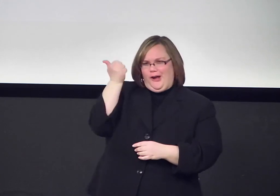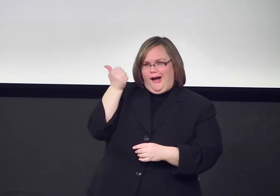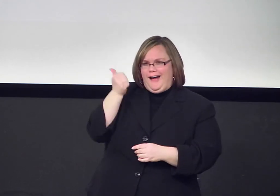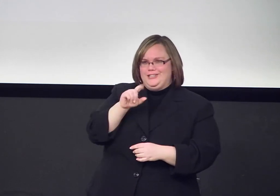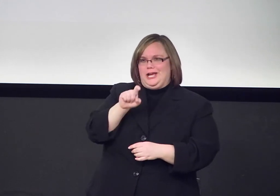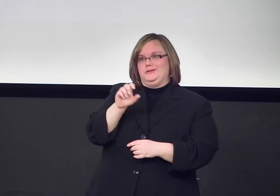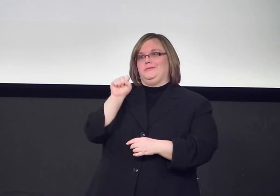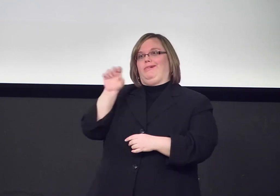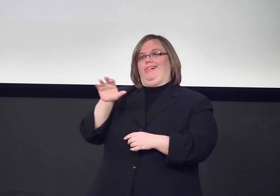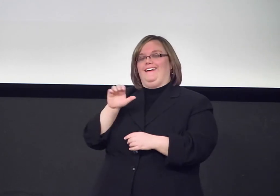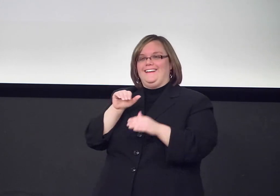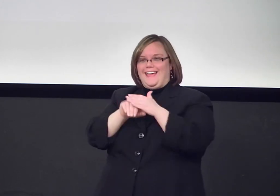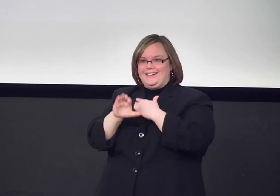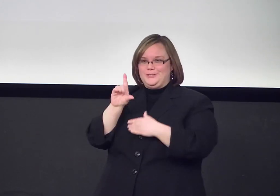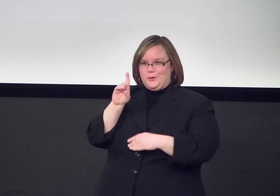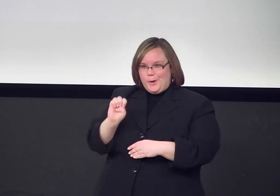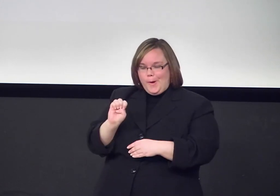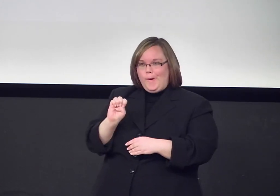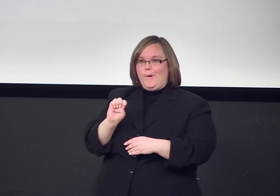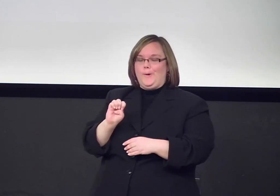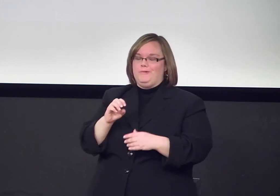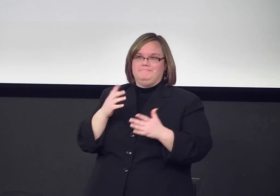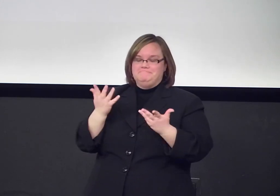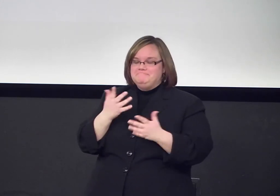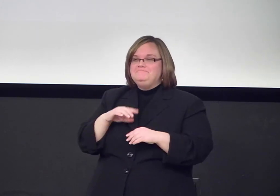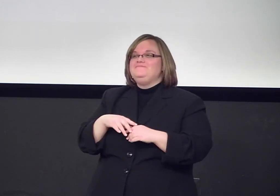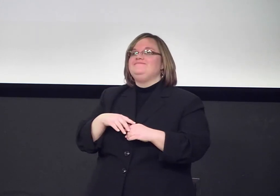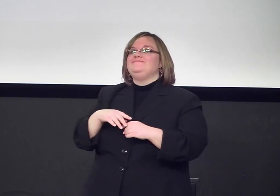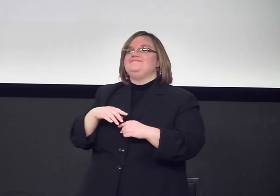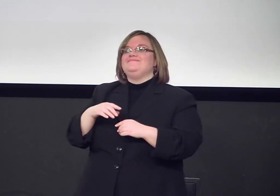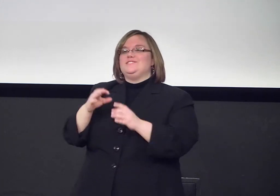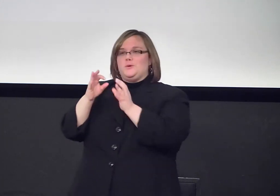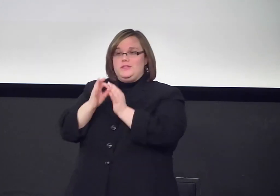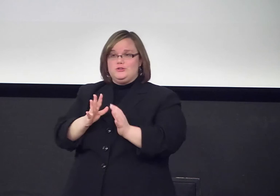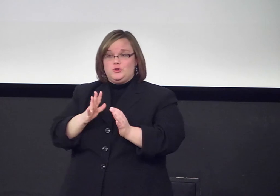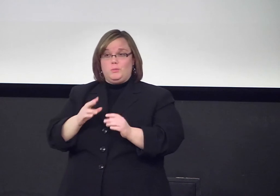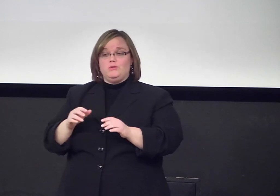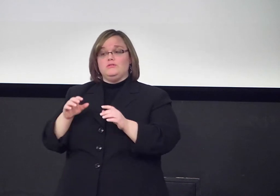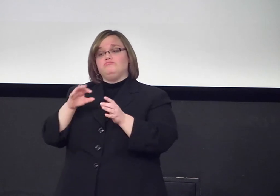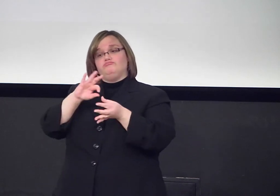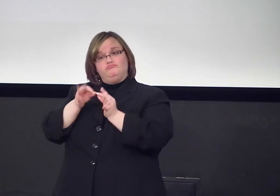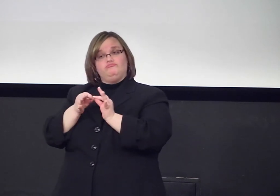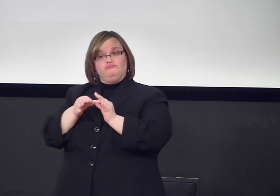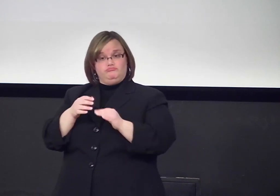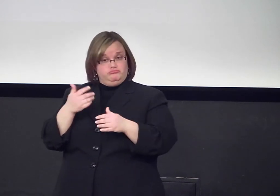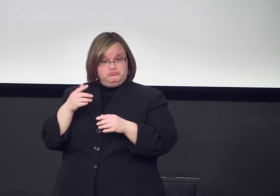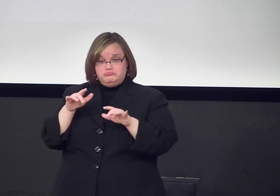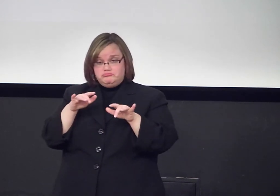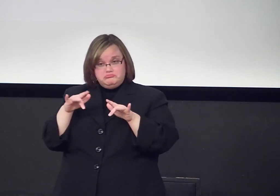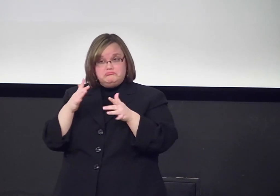the deaf person forgot to share the access code with the interpreter. And so the interpreter